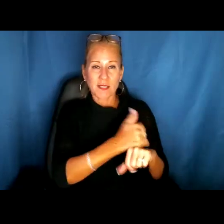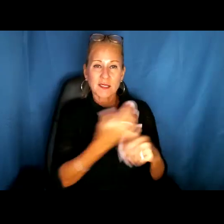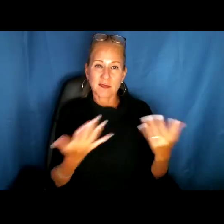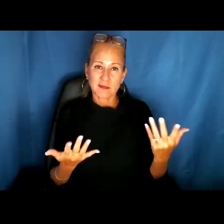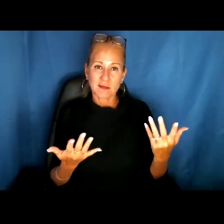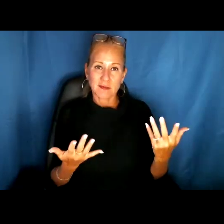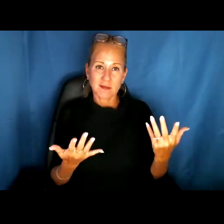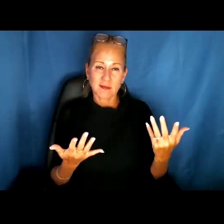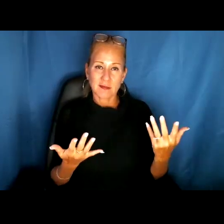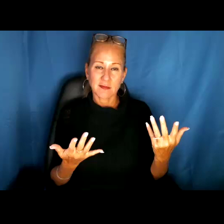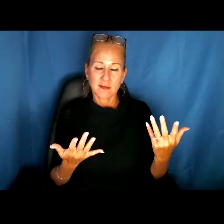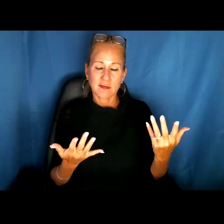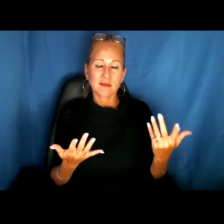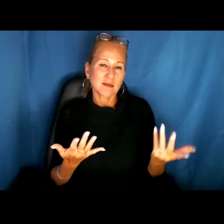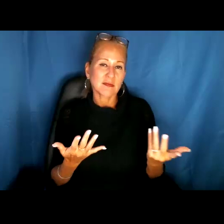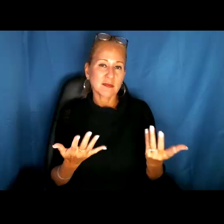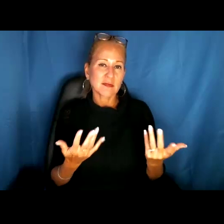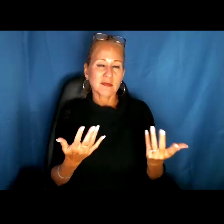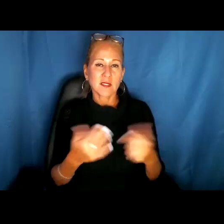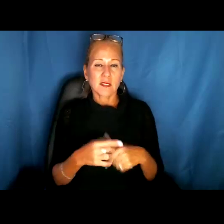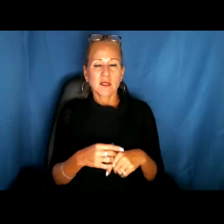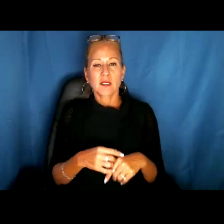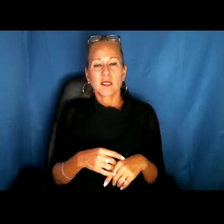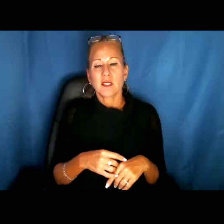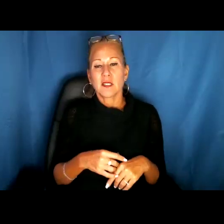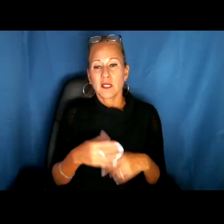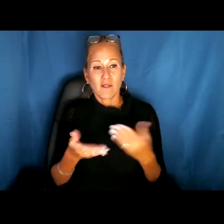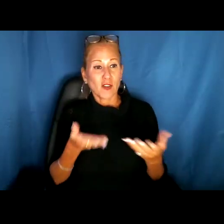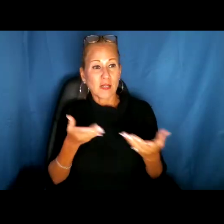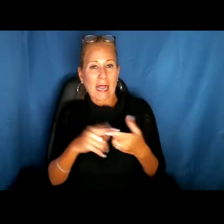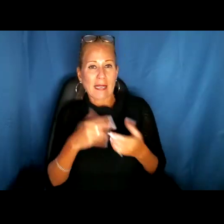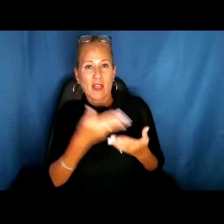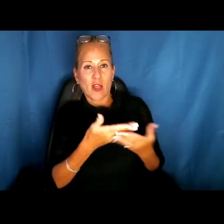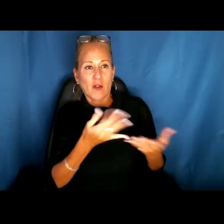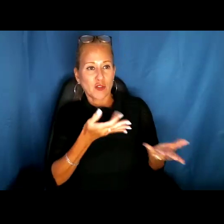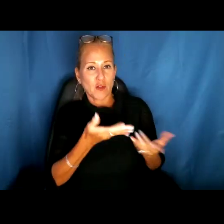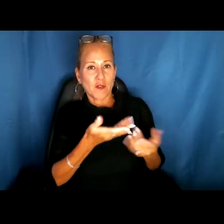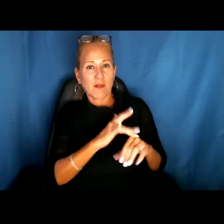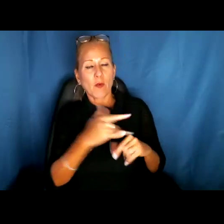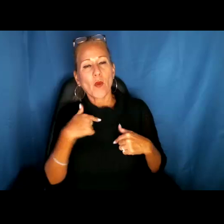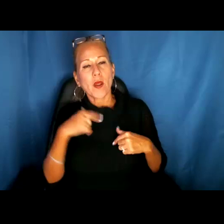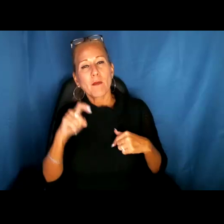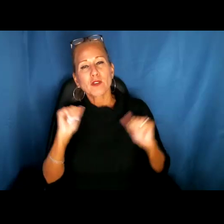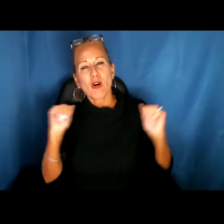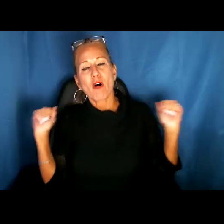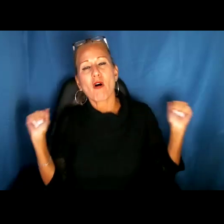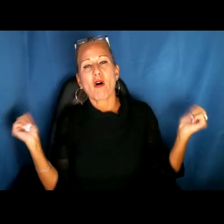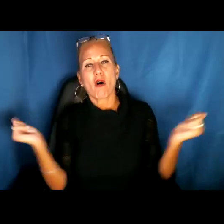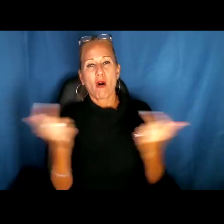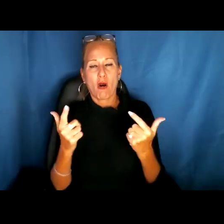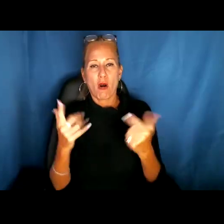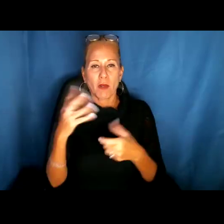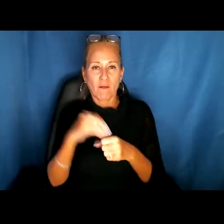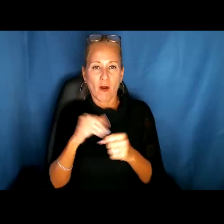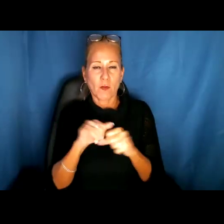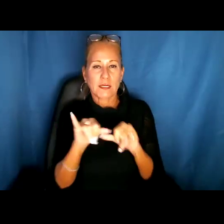still can't get them no matter if that service is available. So we must all do systems change. Next